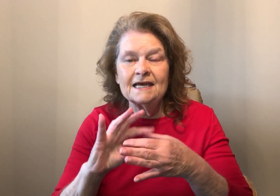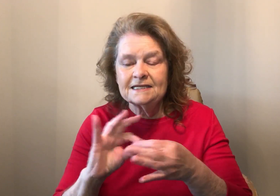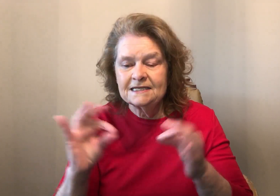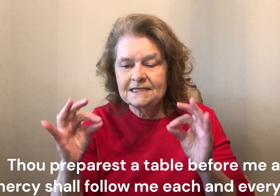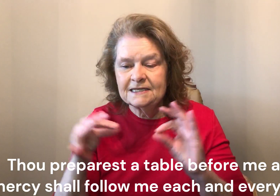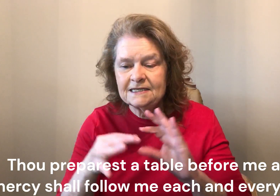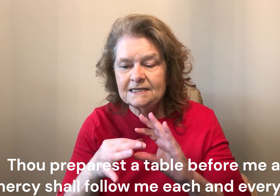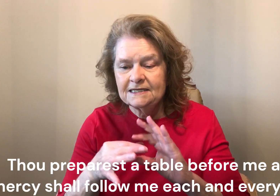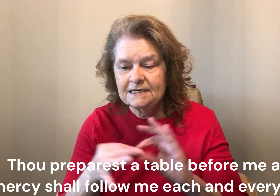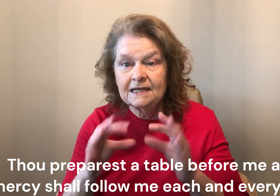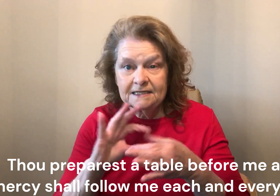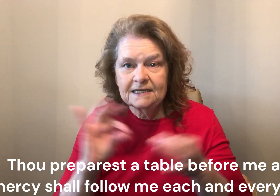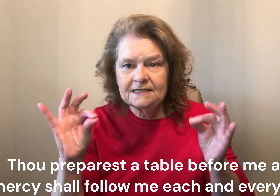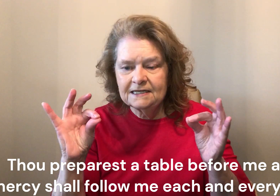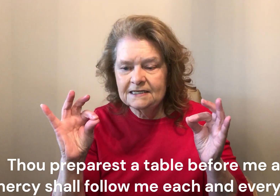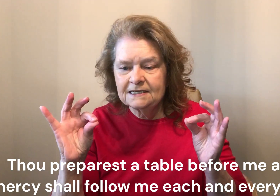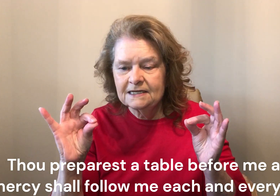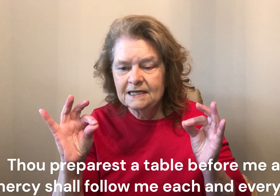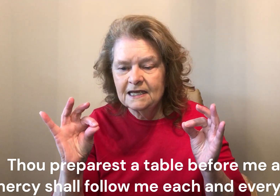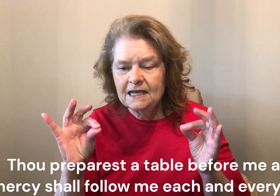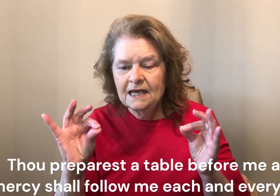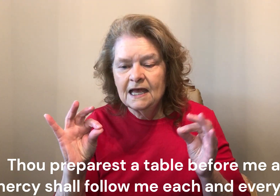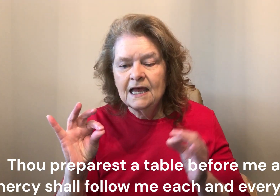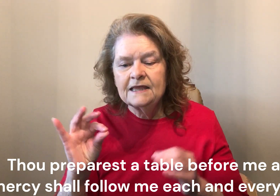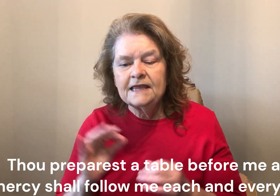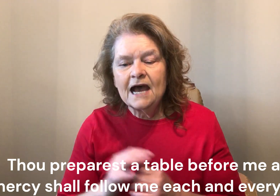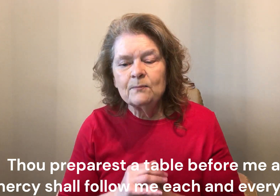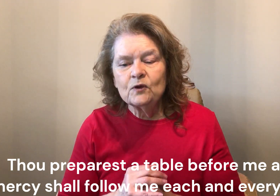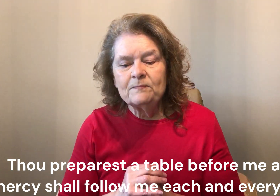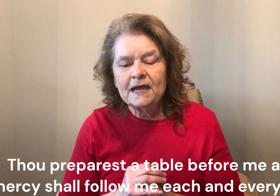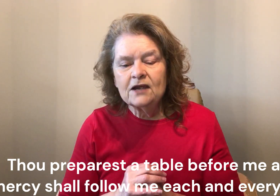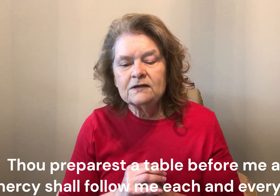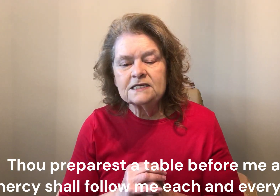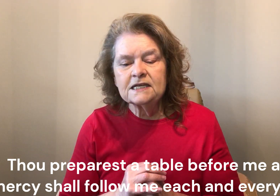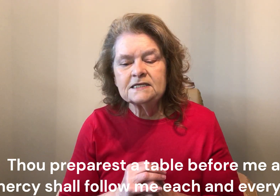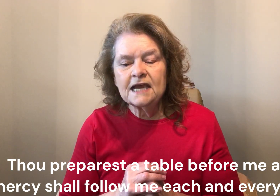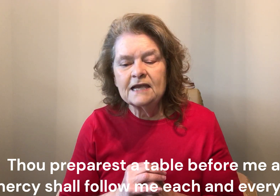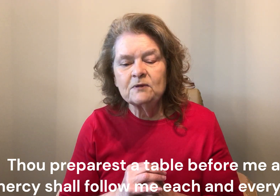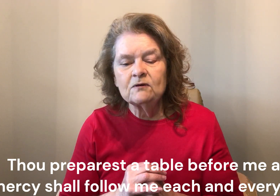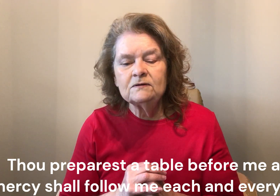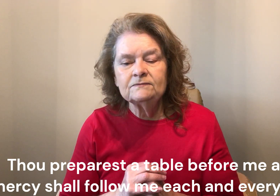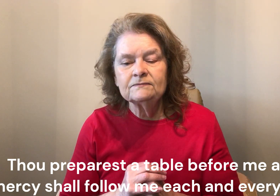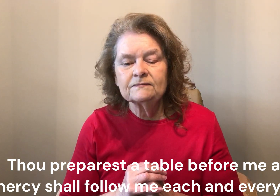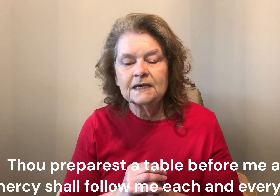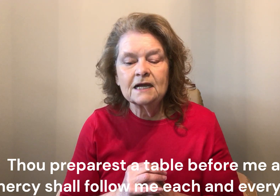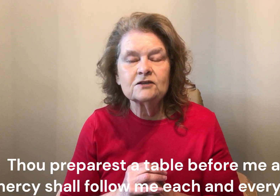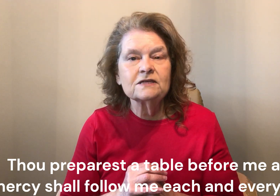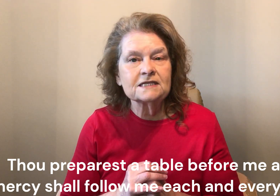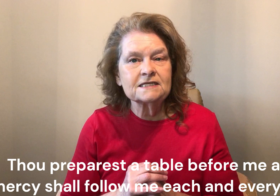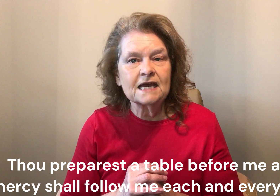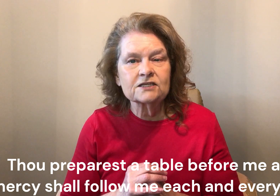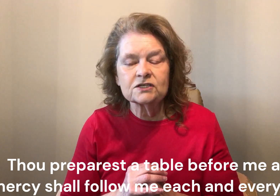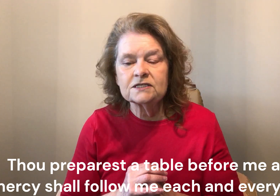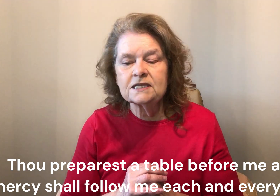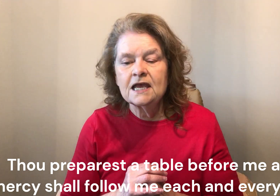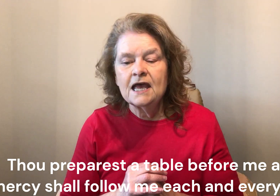last sentence. Thou preparest a table, and I'll do this in sections.